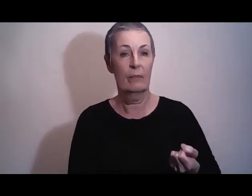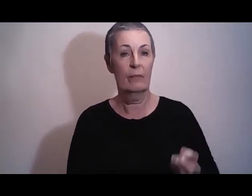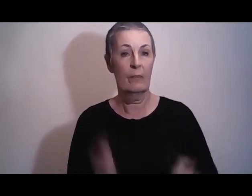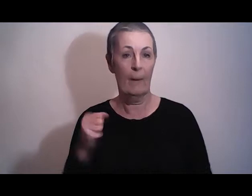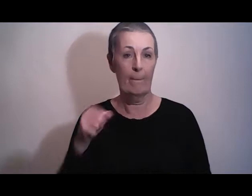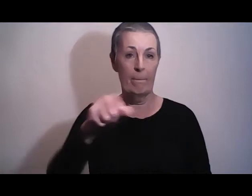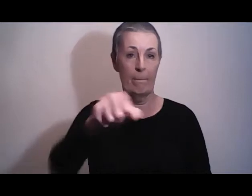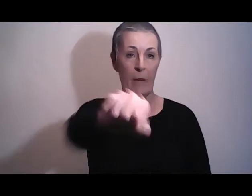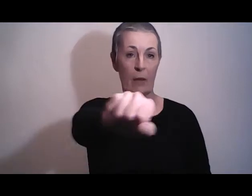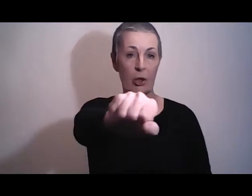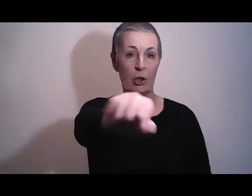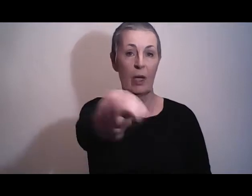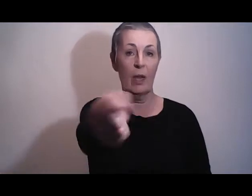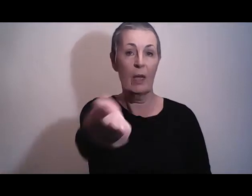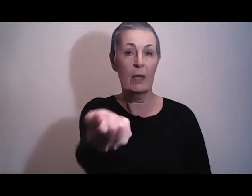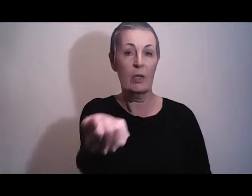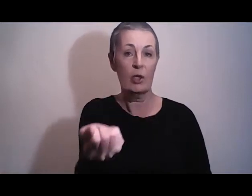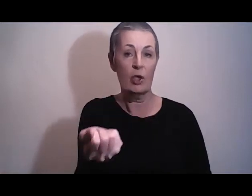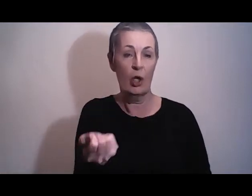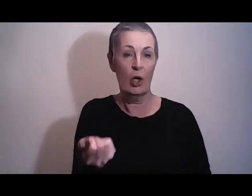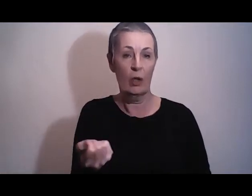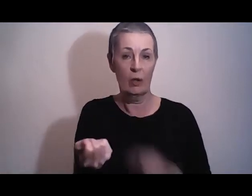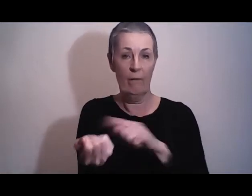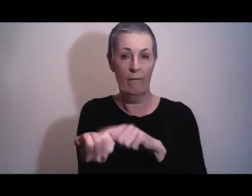Punch, and then turn the fist up.